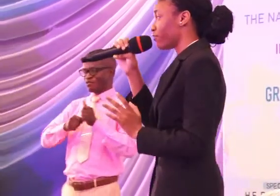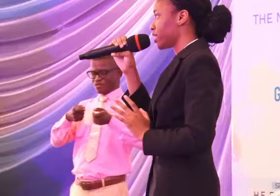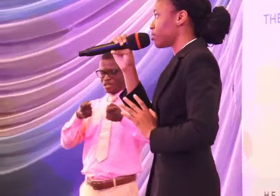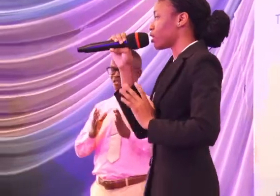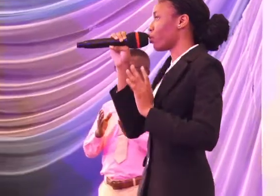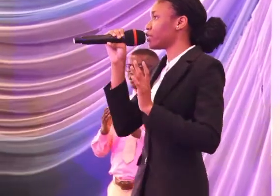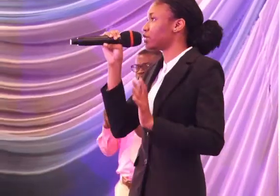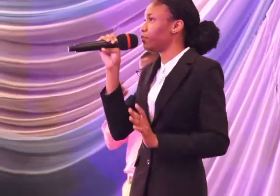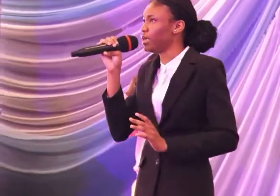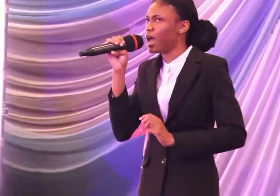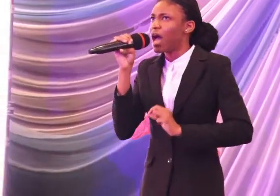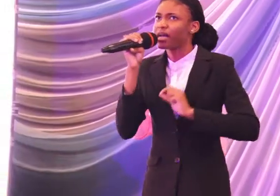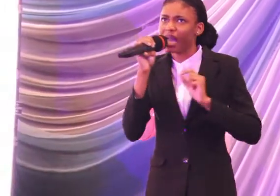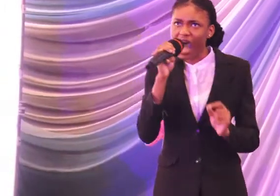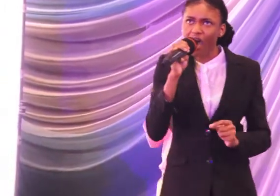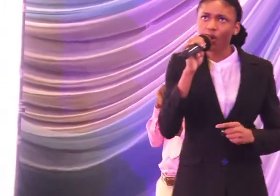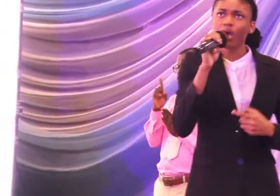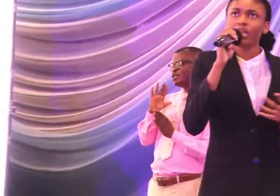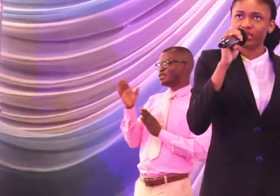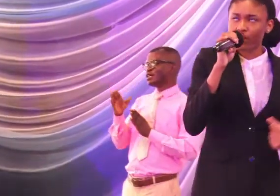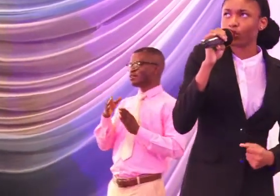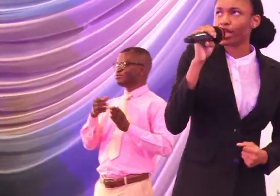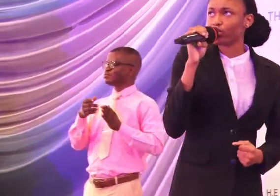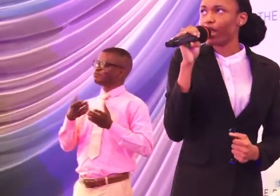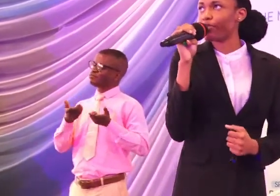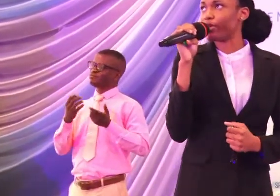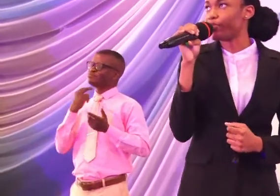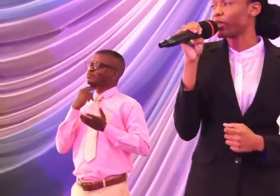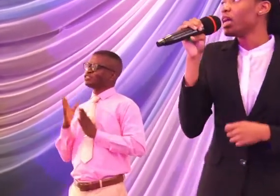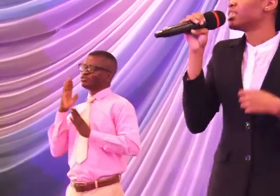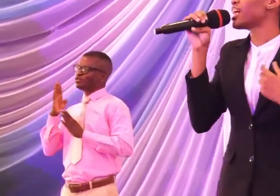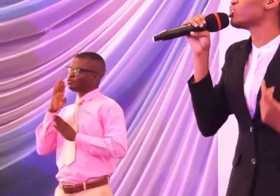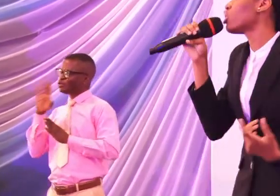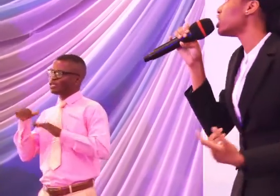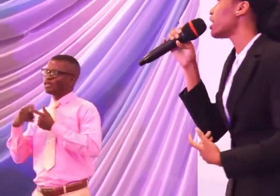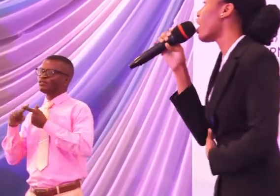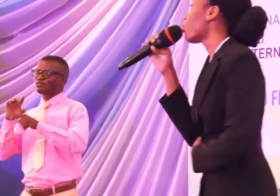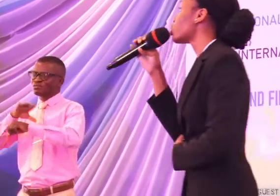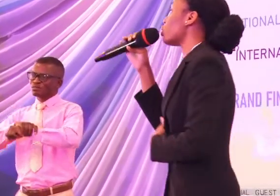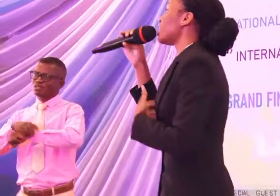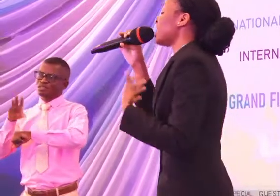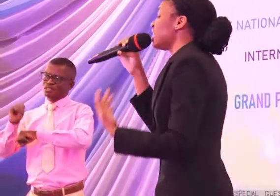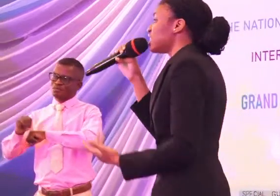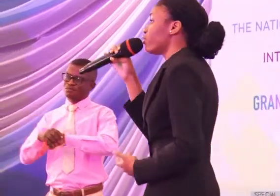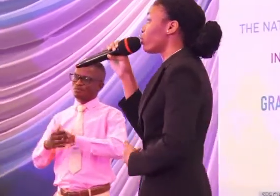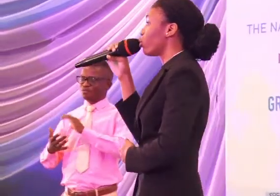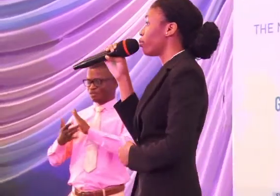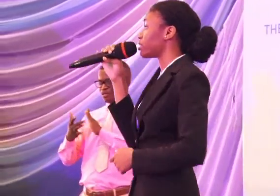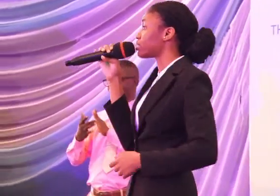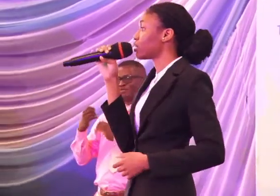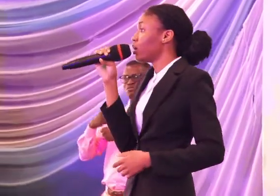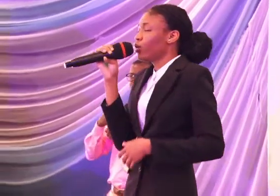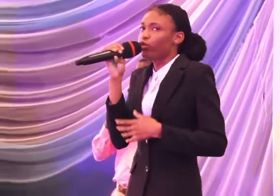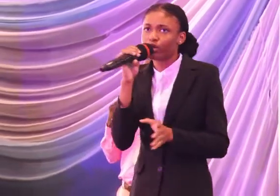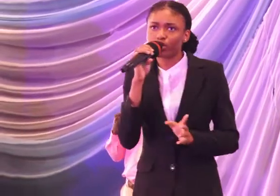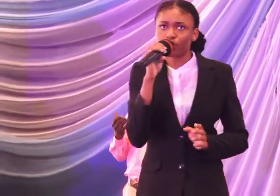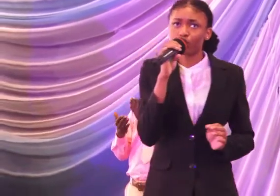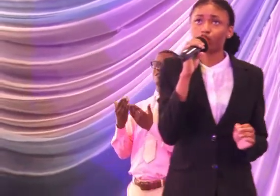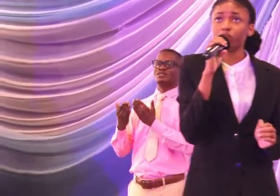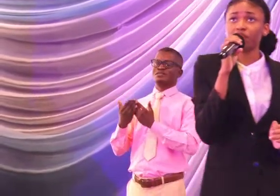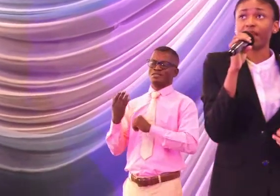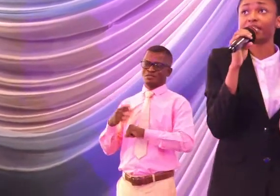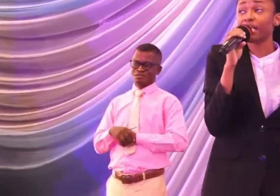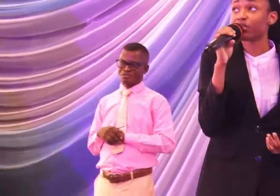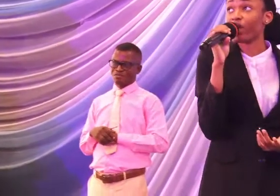their victims are going to be and how they will entrap them. Technology helps with easy recruitment. Through the use of